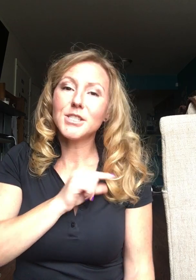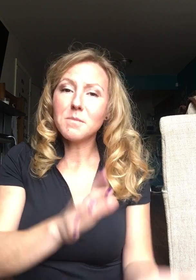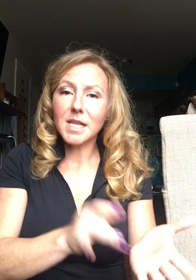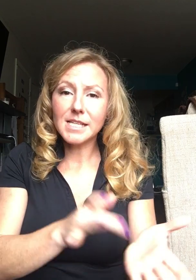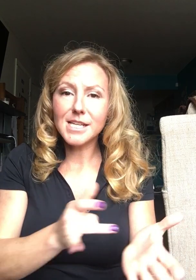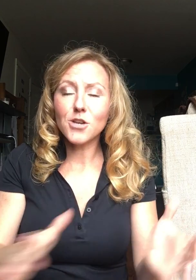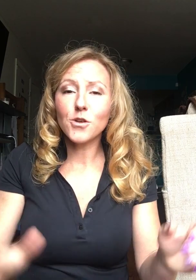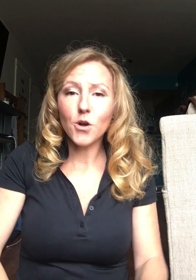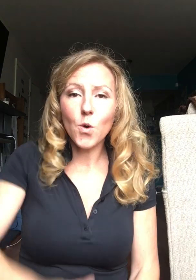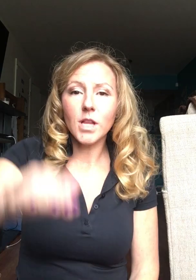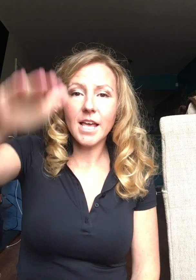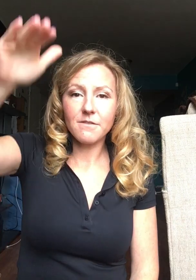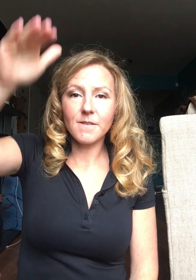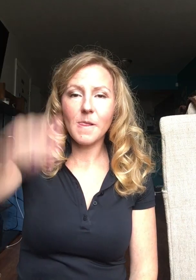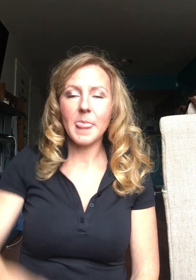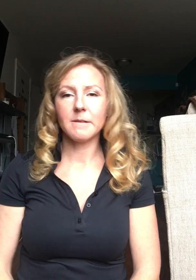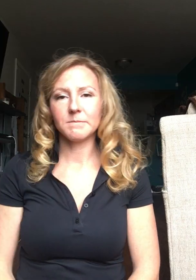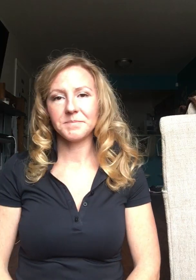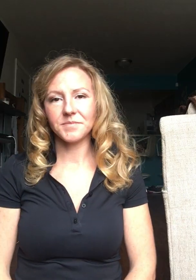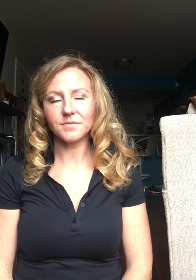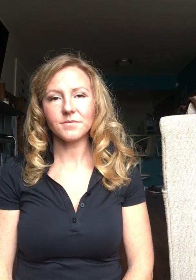to molesting you your whole life?